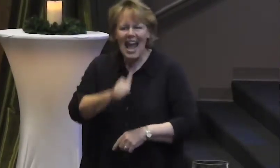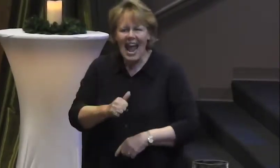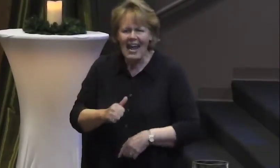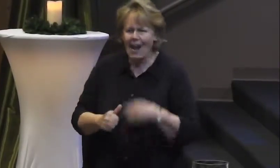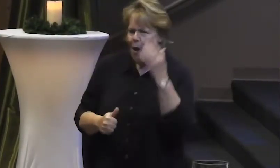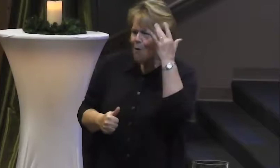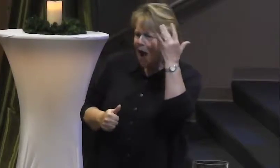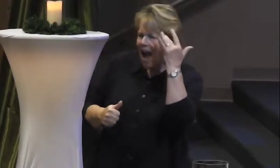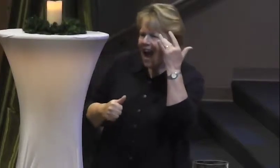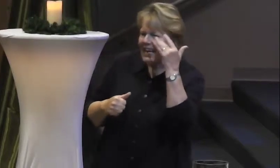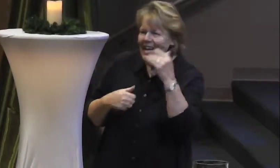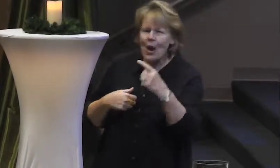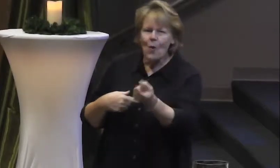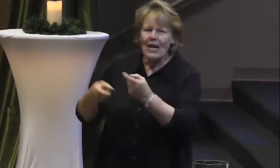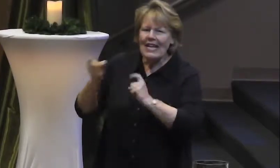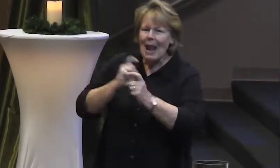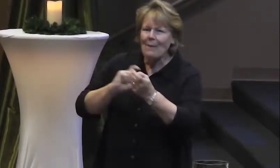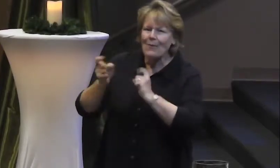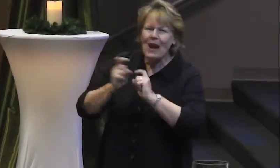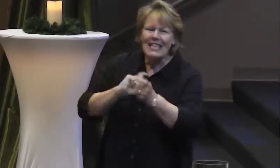day, he said, and you wouldn't have to go to school.